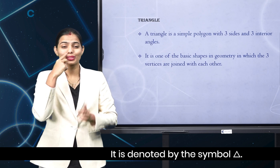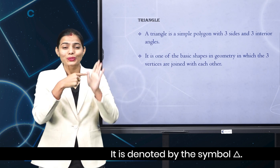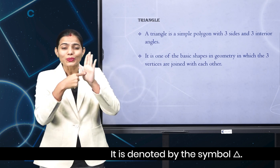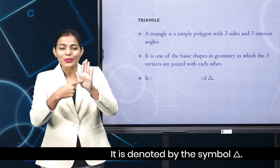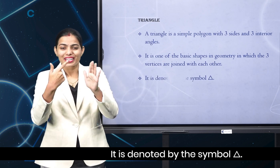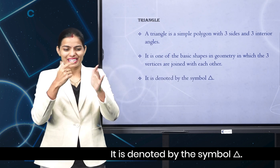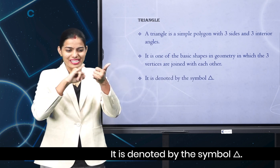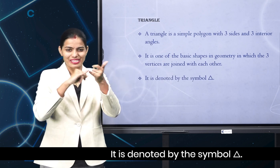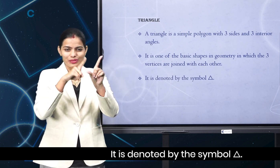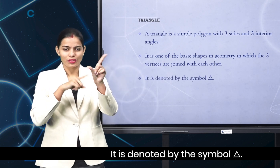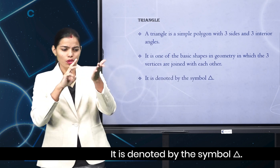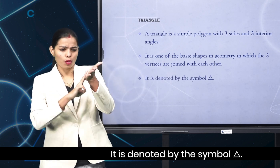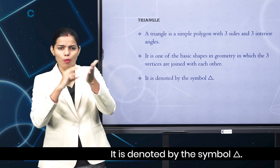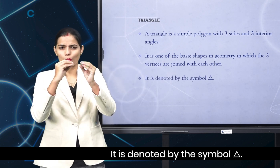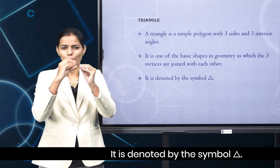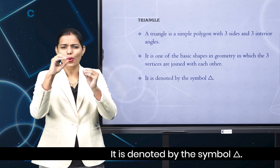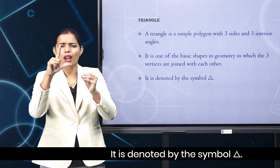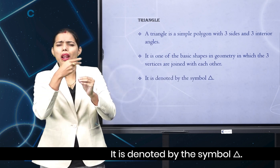It is denoted by the symbol triangle.